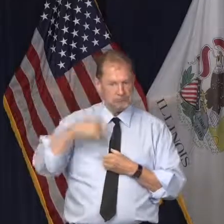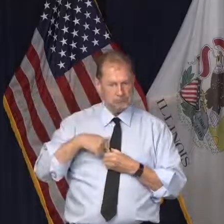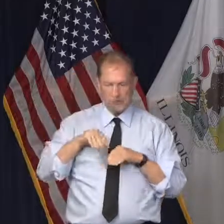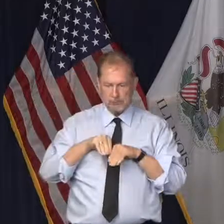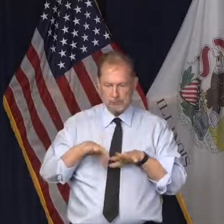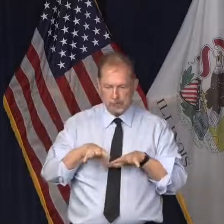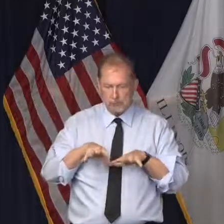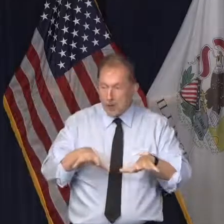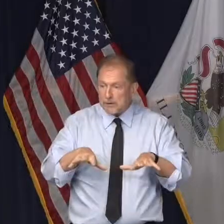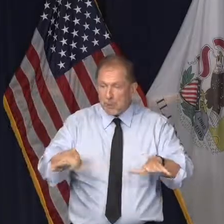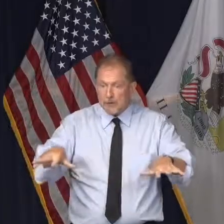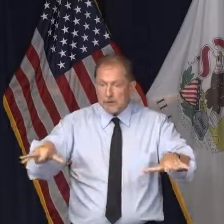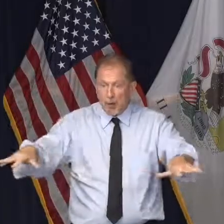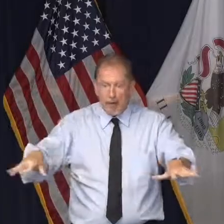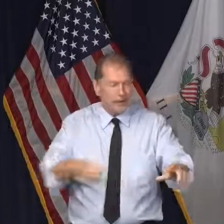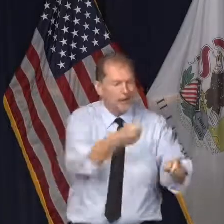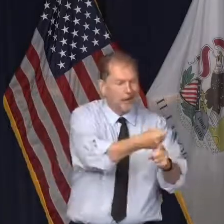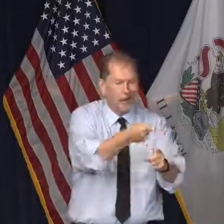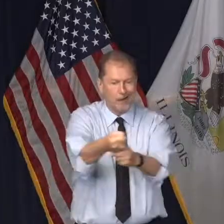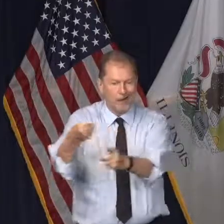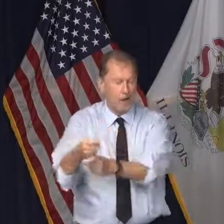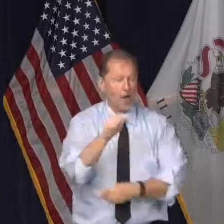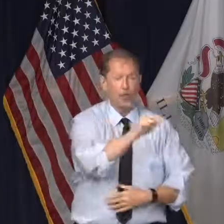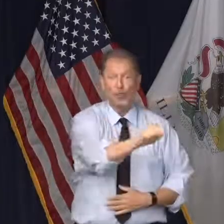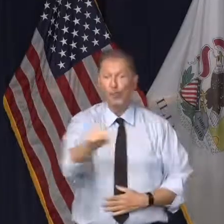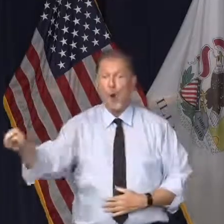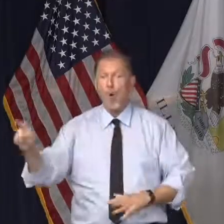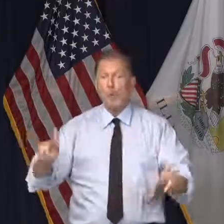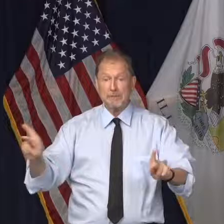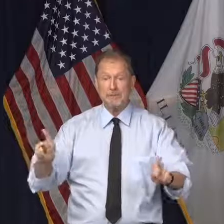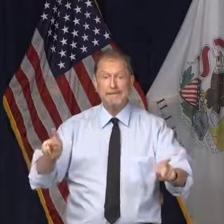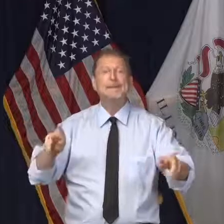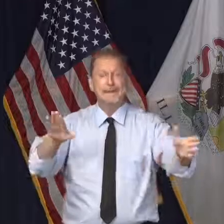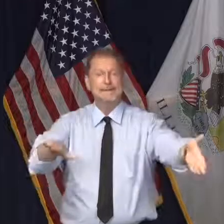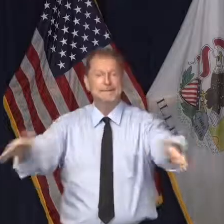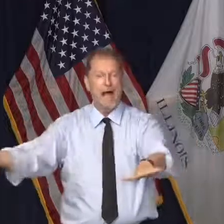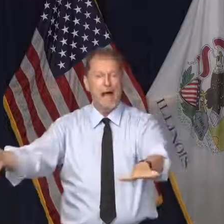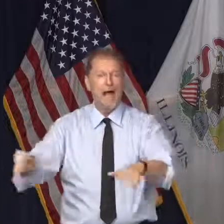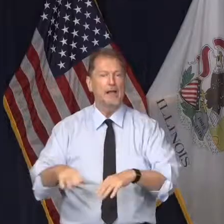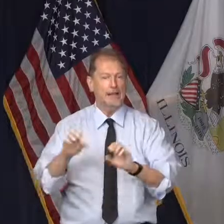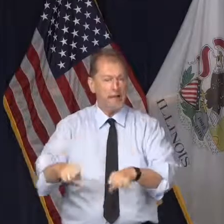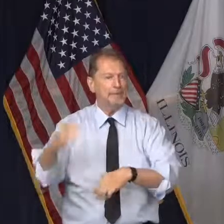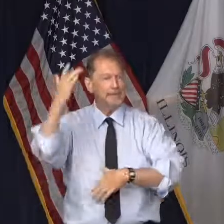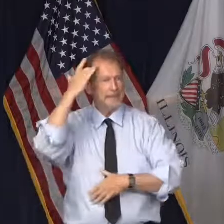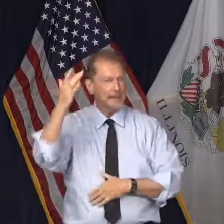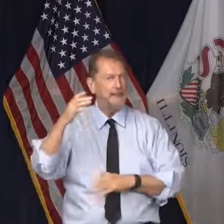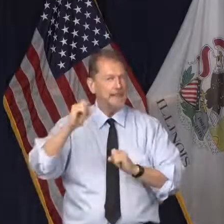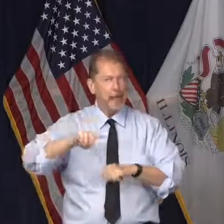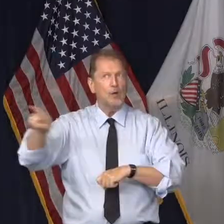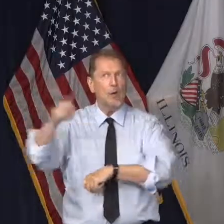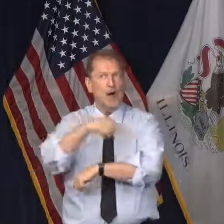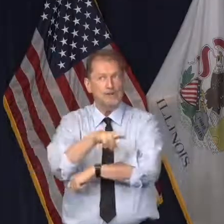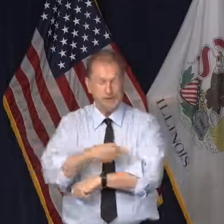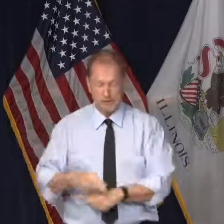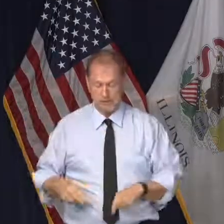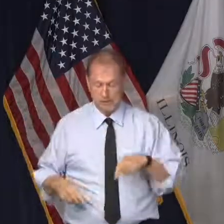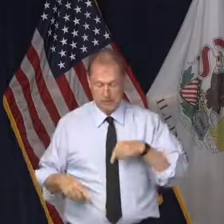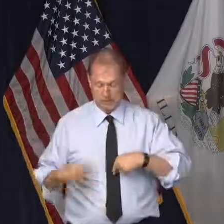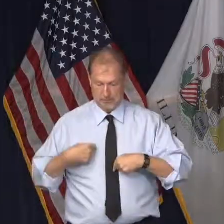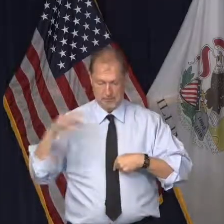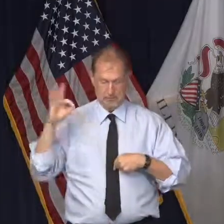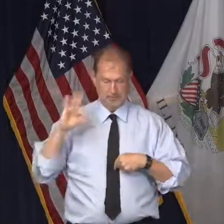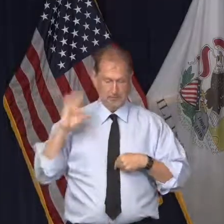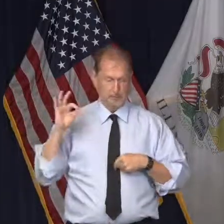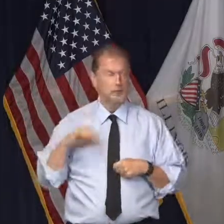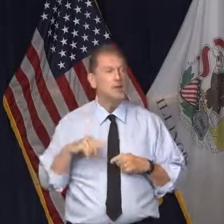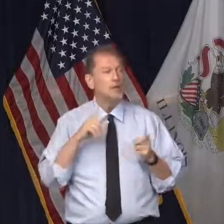into environments in which people who are vulnerable are going to be sick and are going to go to the hospital. And by the way, you should take a look.